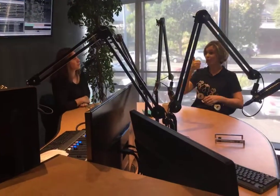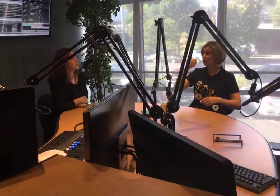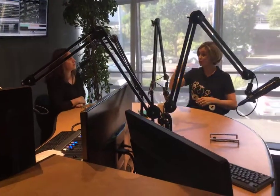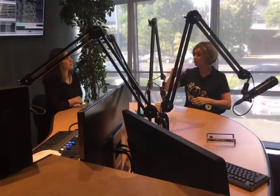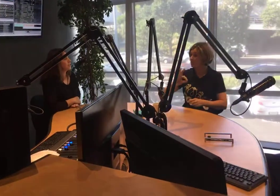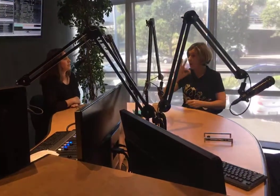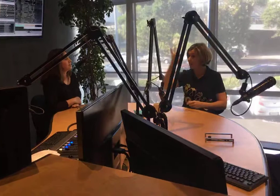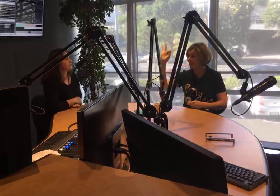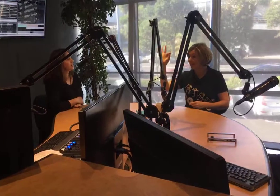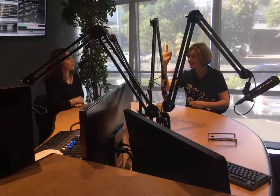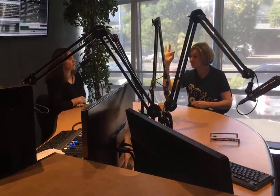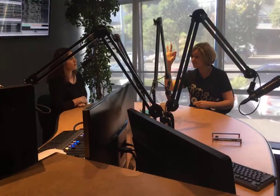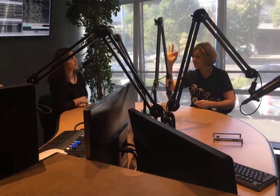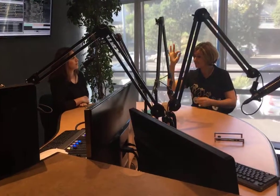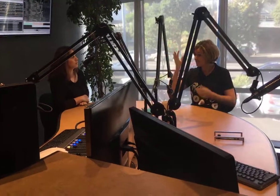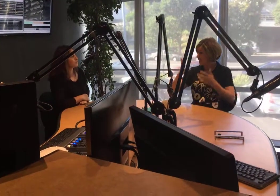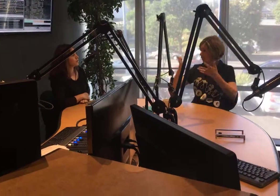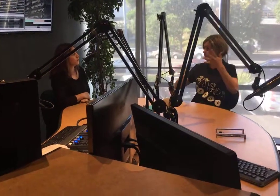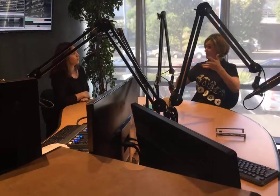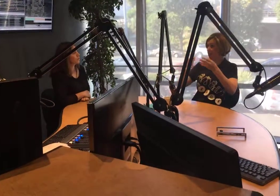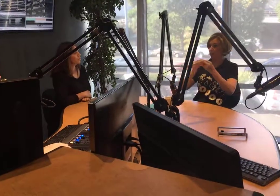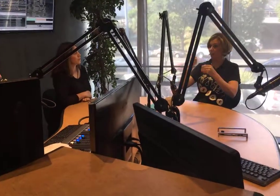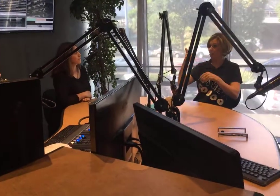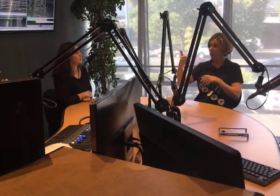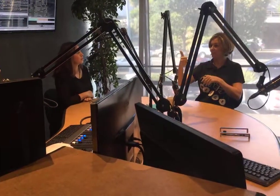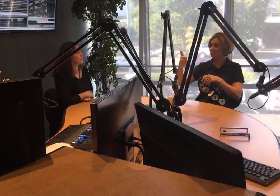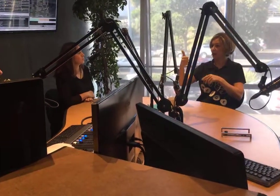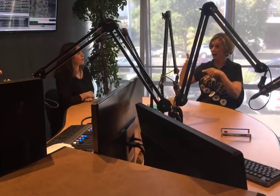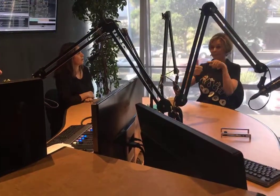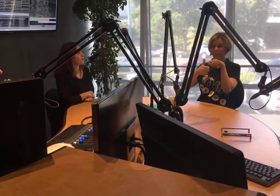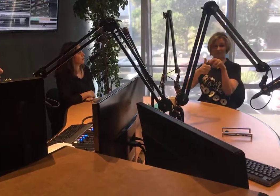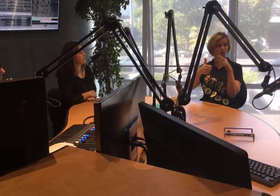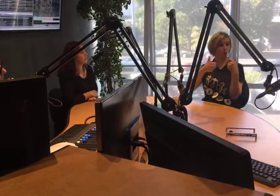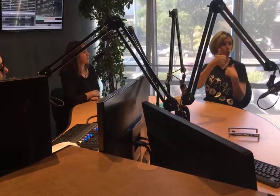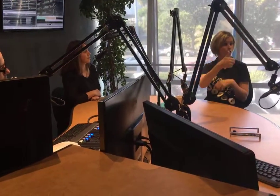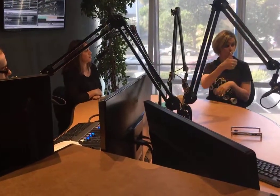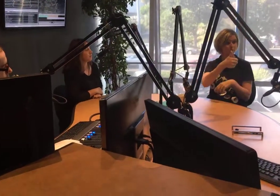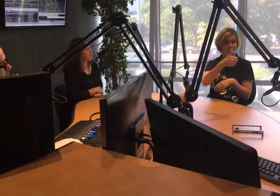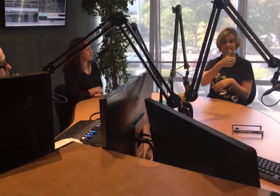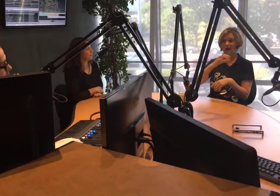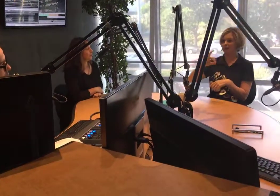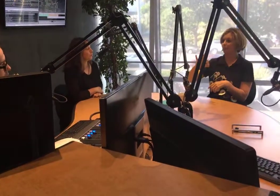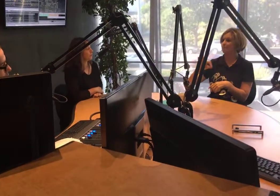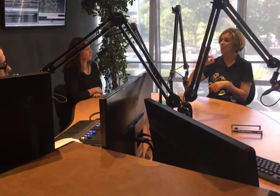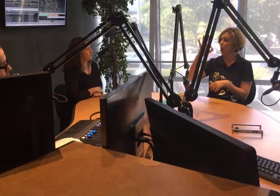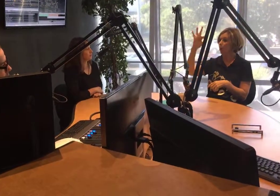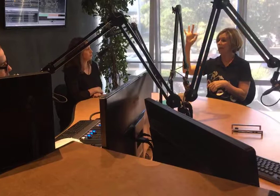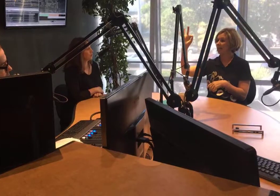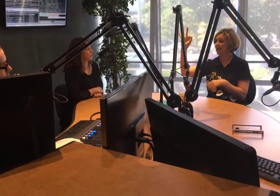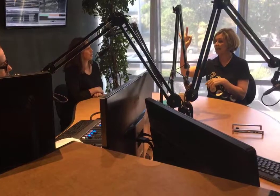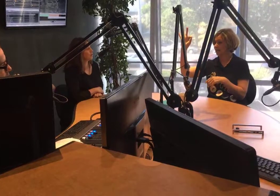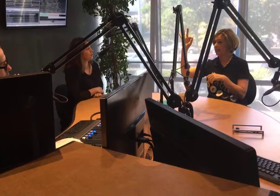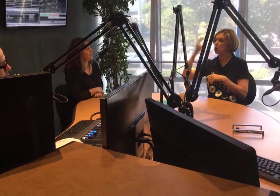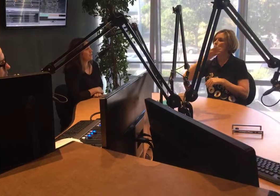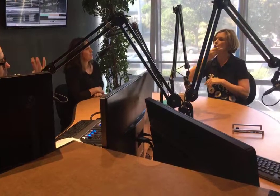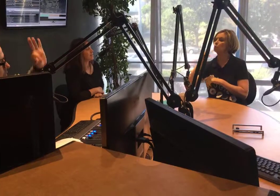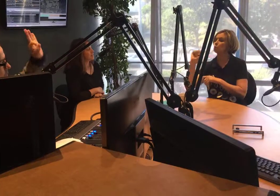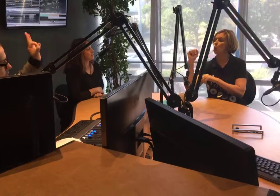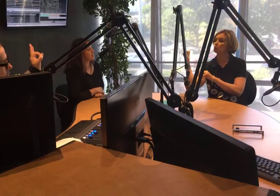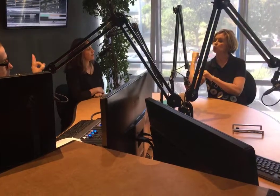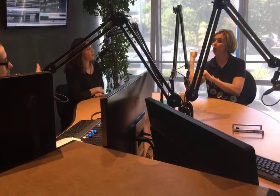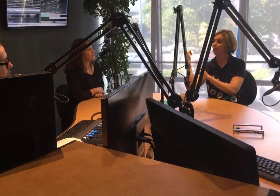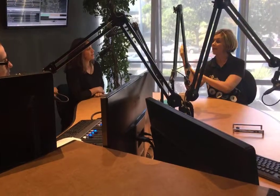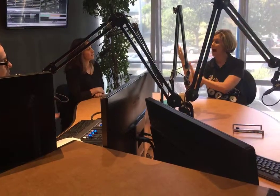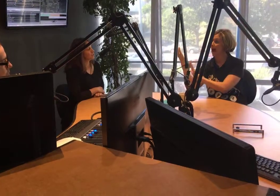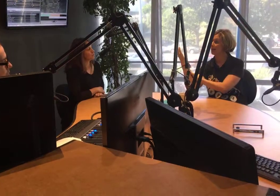Yeah, sure. And for example, the sign for good morning, as I'm doing it right now, it's the thumbs up to indicate good, and then